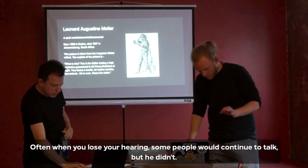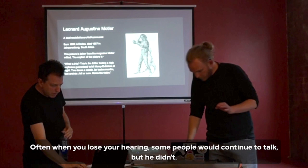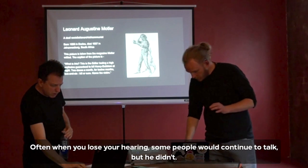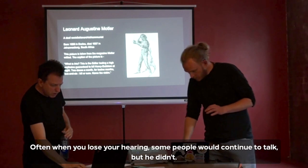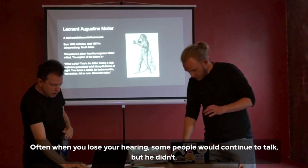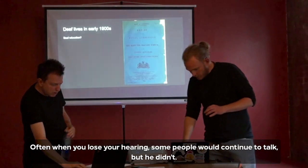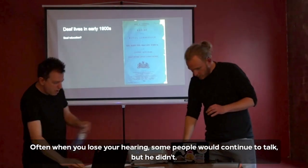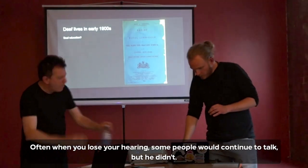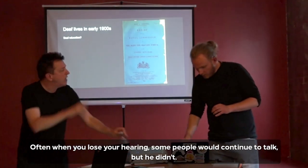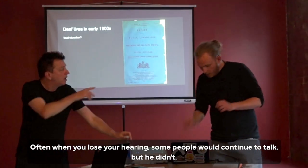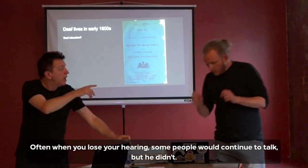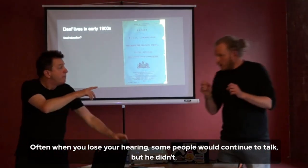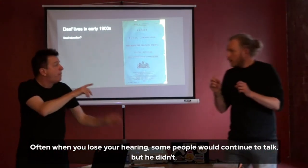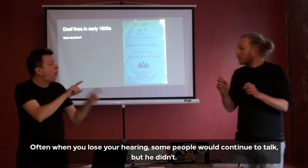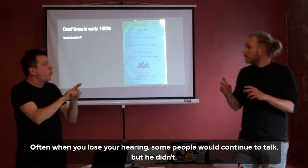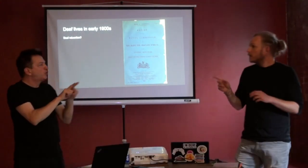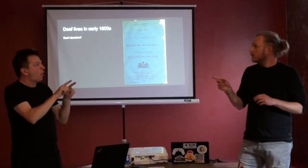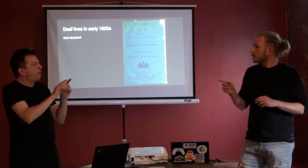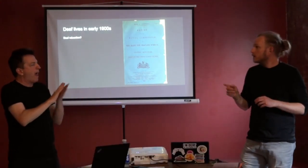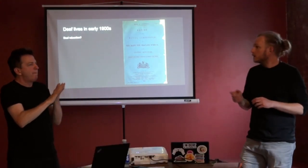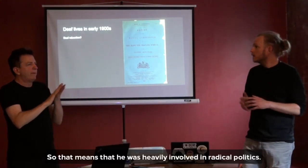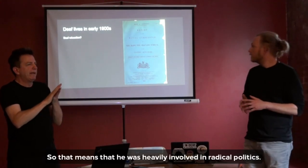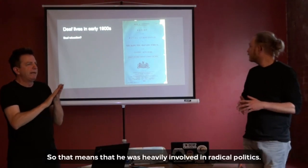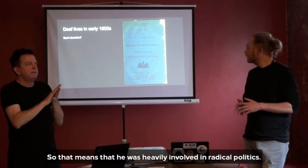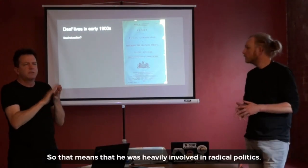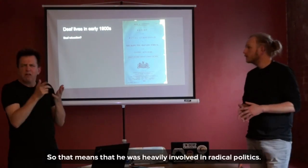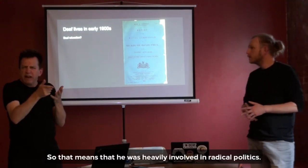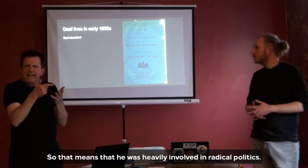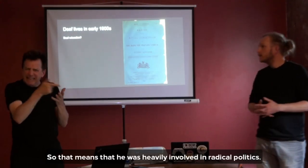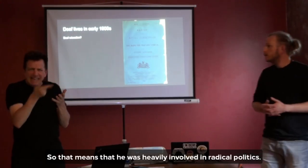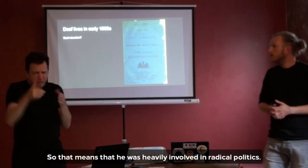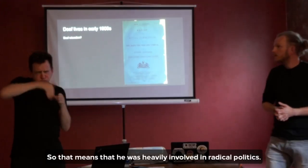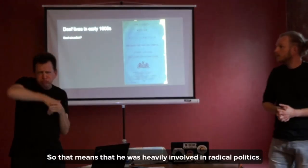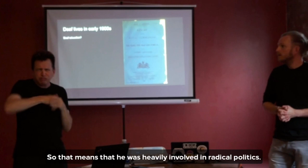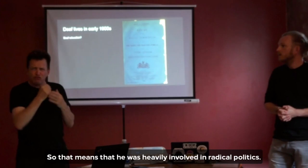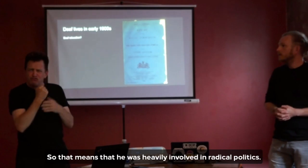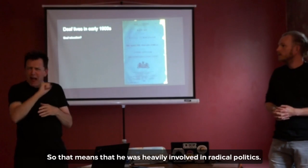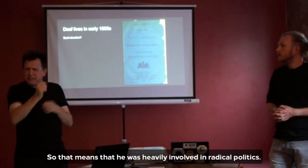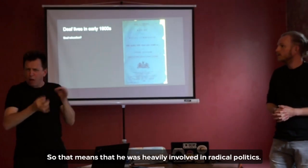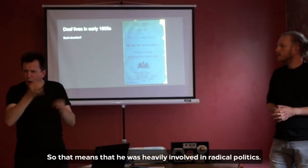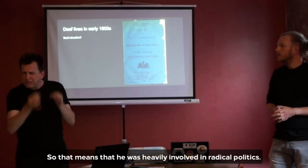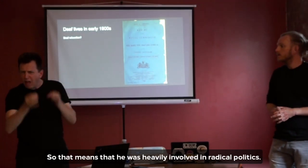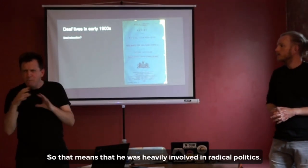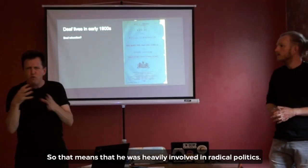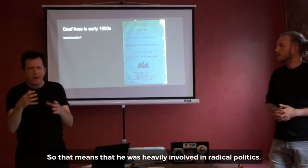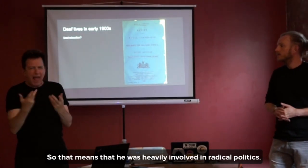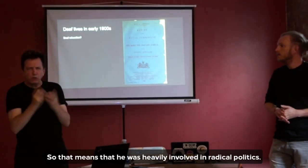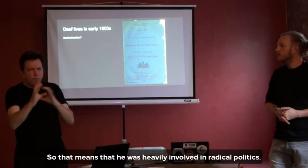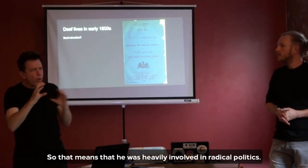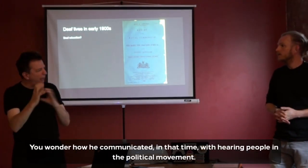some people would continue to talk, but he didn't. So So that means that he was really, you